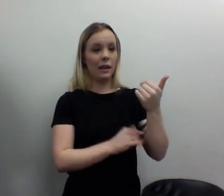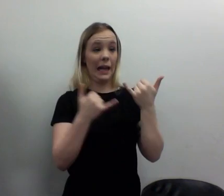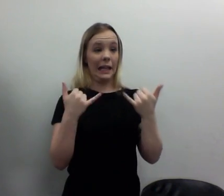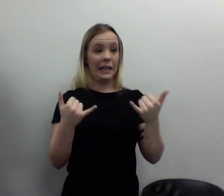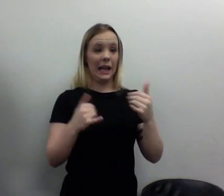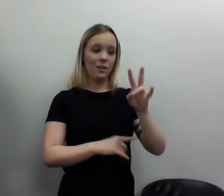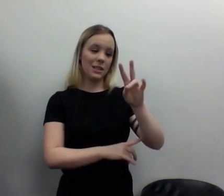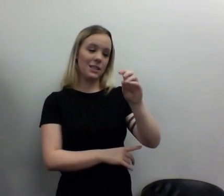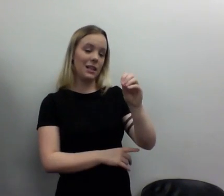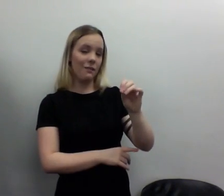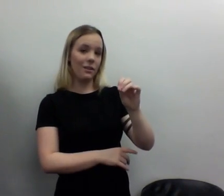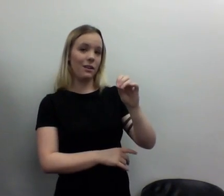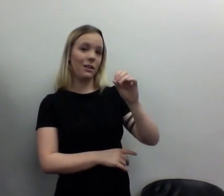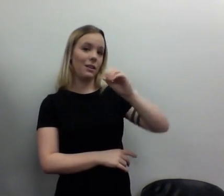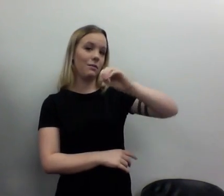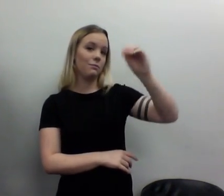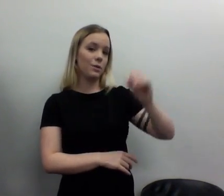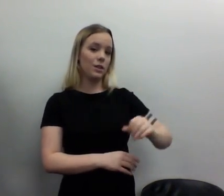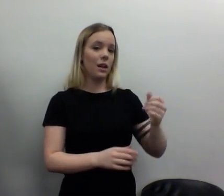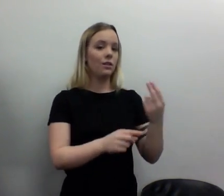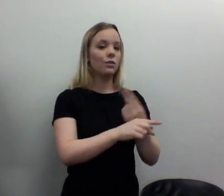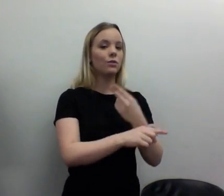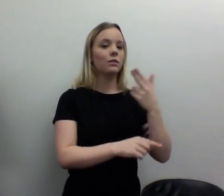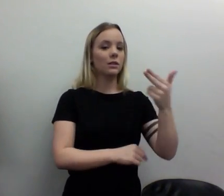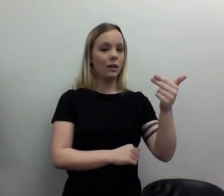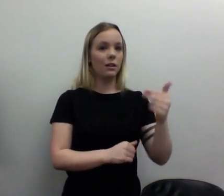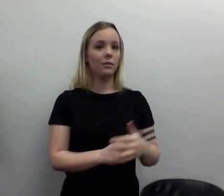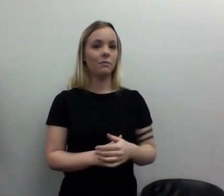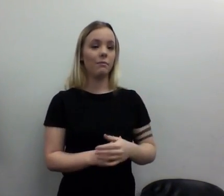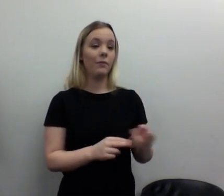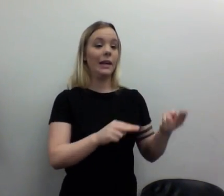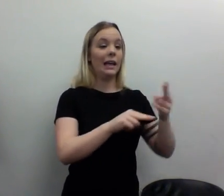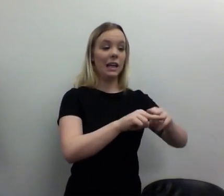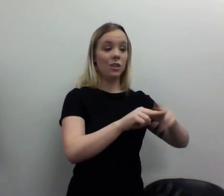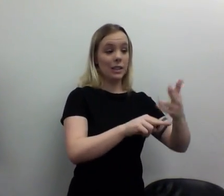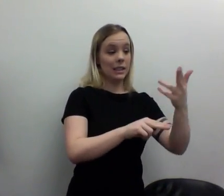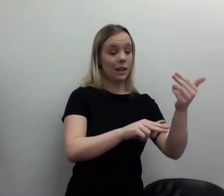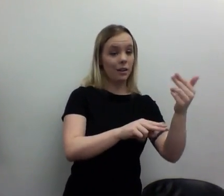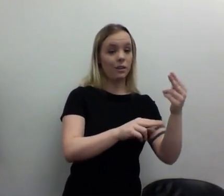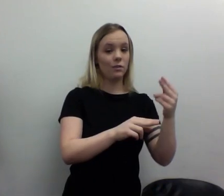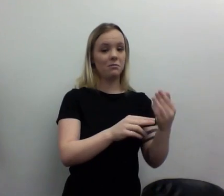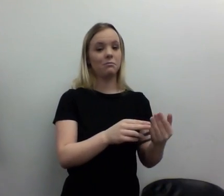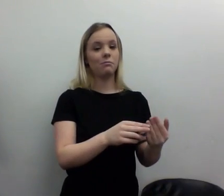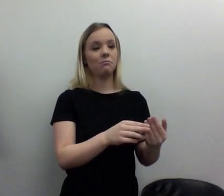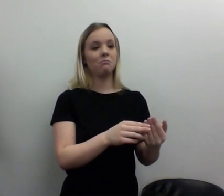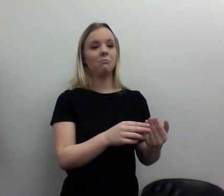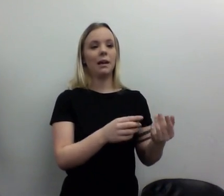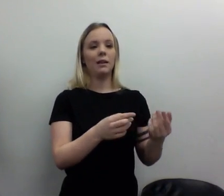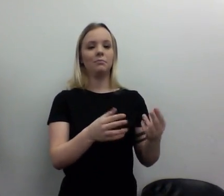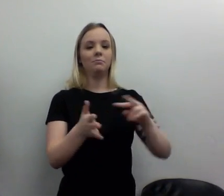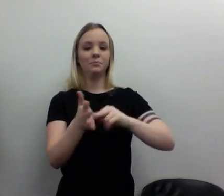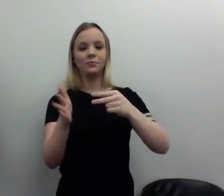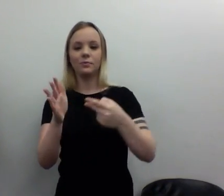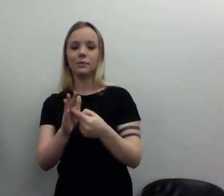in lethality came an increase in homicide rates. If this gun use increase had not occurred, it is